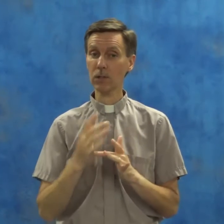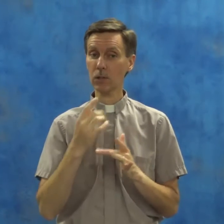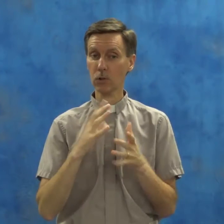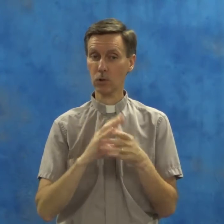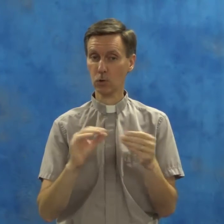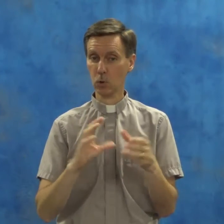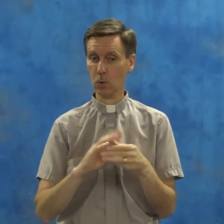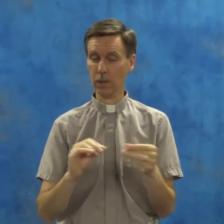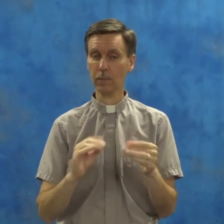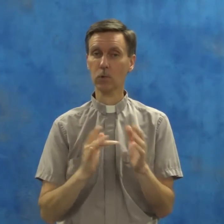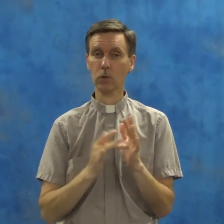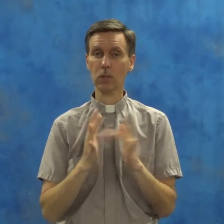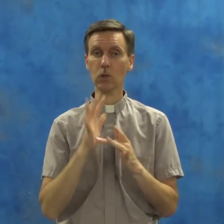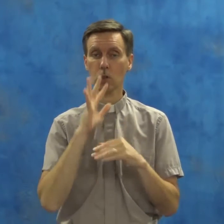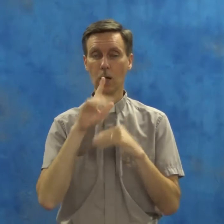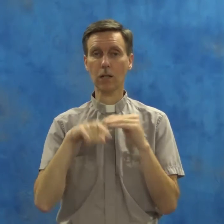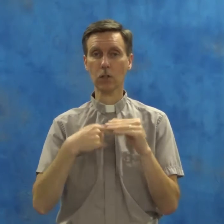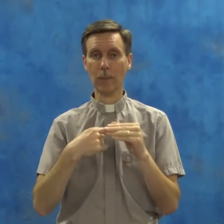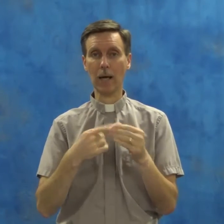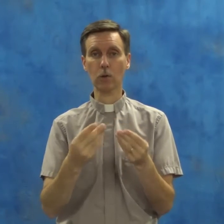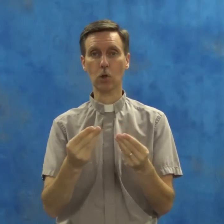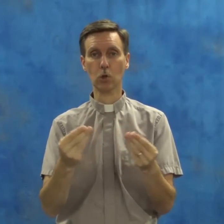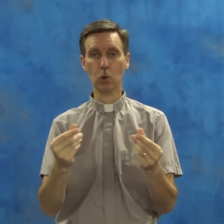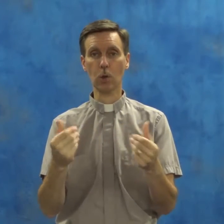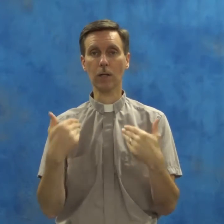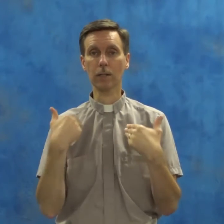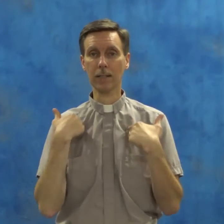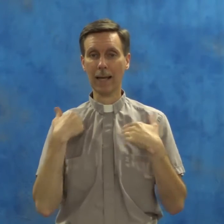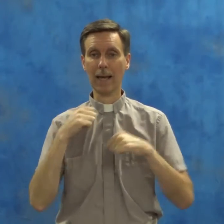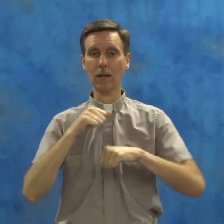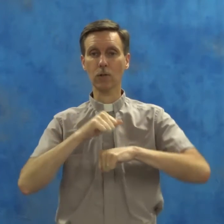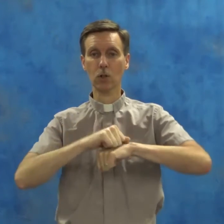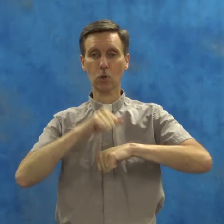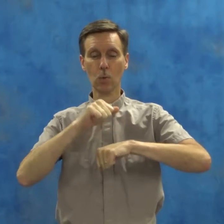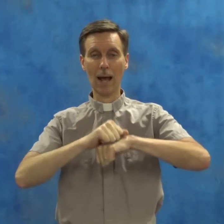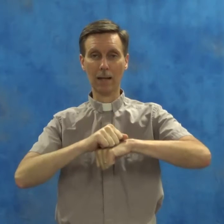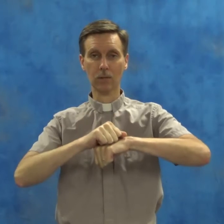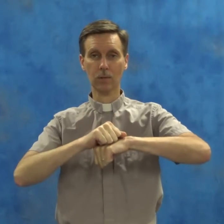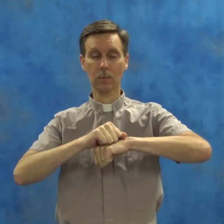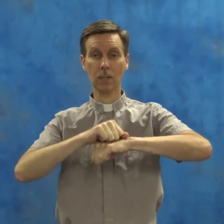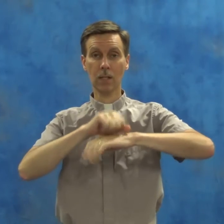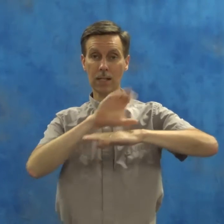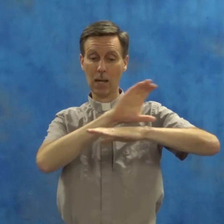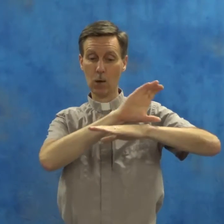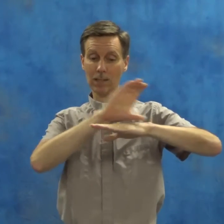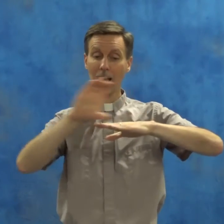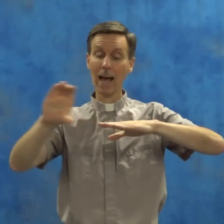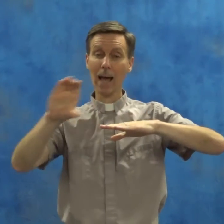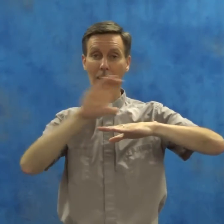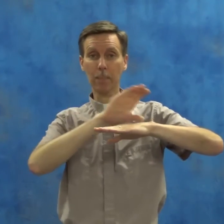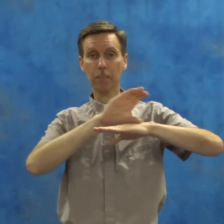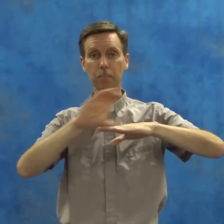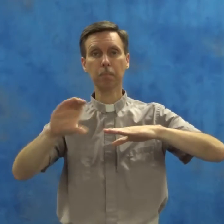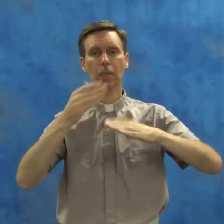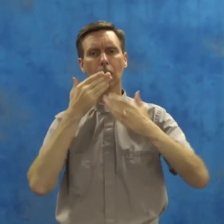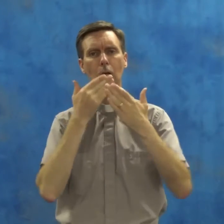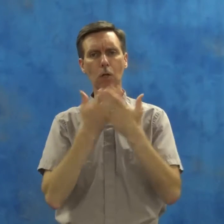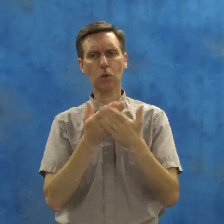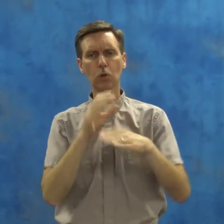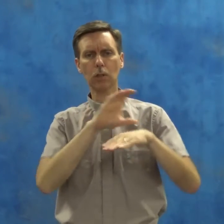Jesus' story, Jesus talks about soil that has rocks. Now on top, it's a good